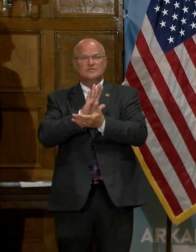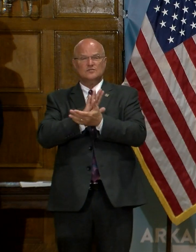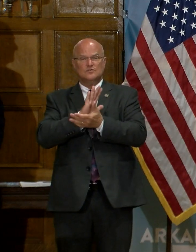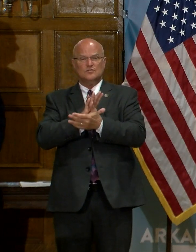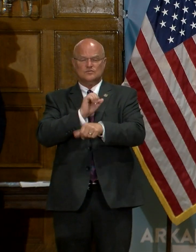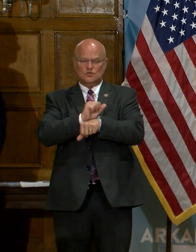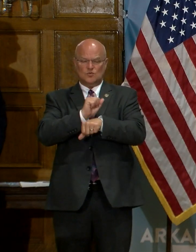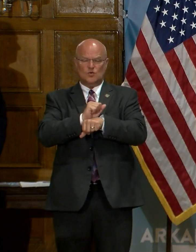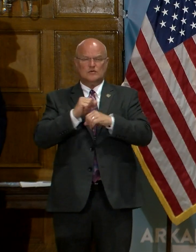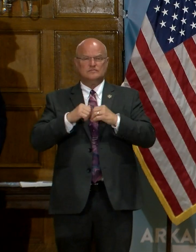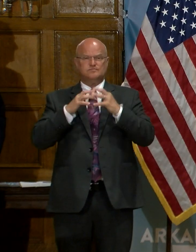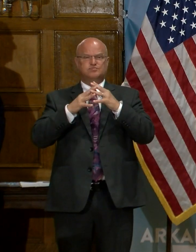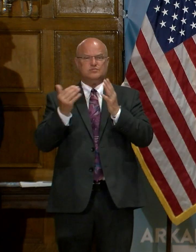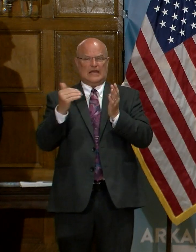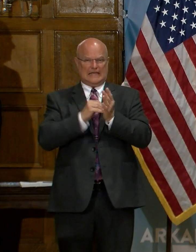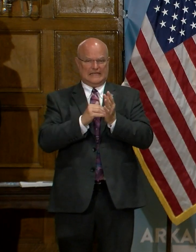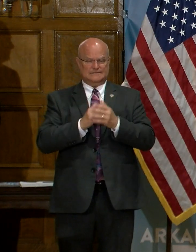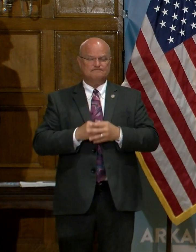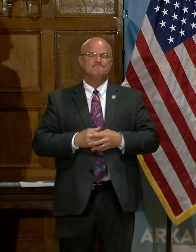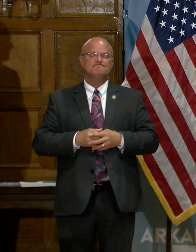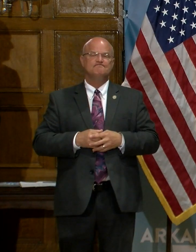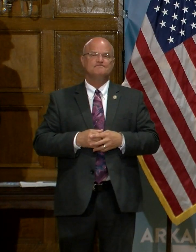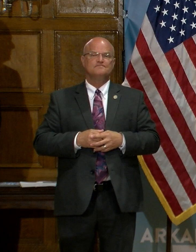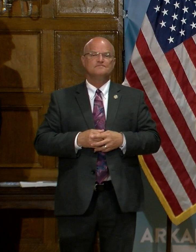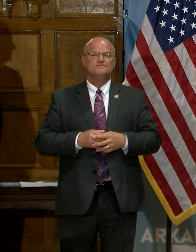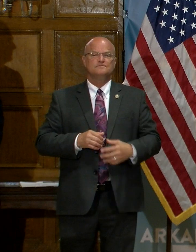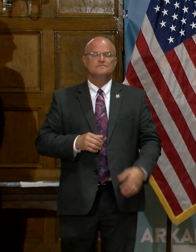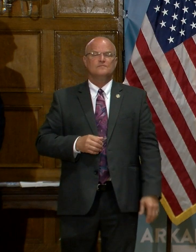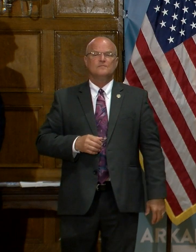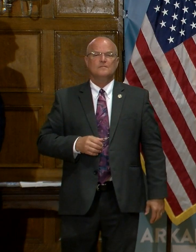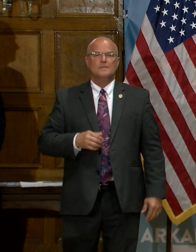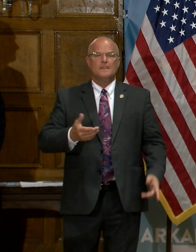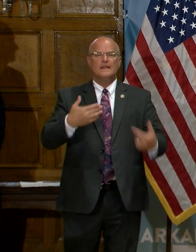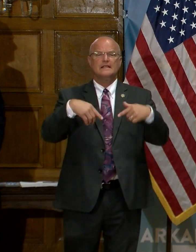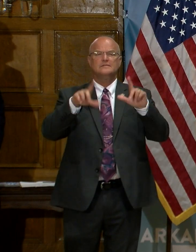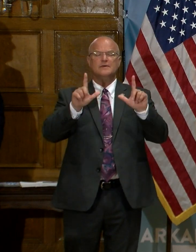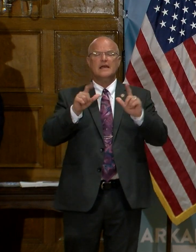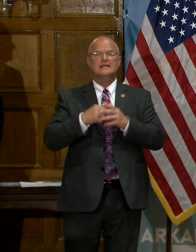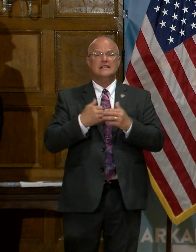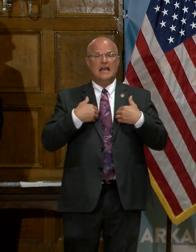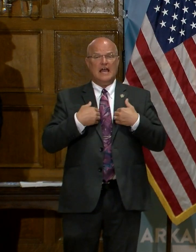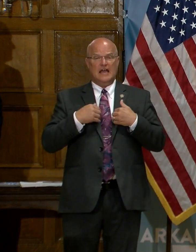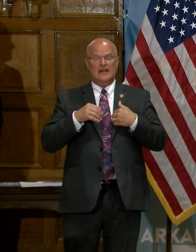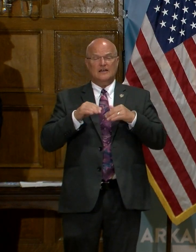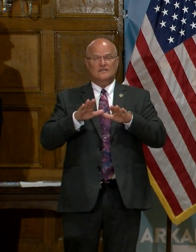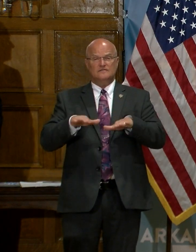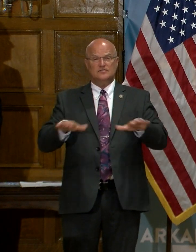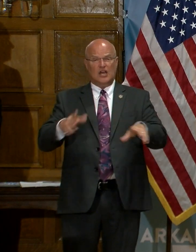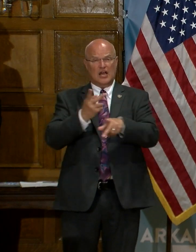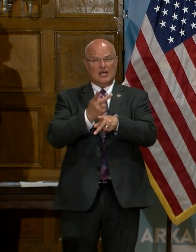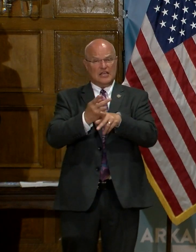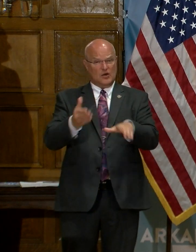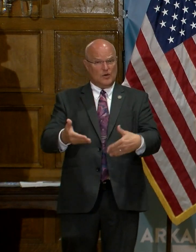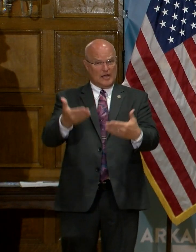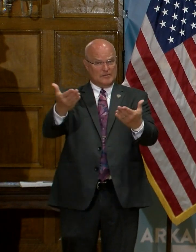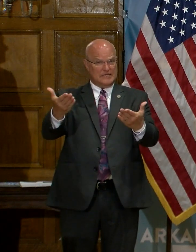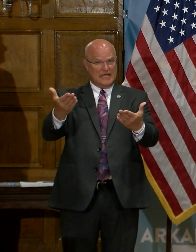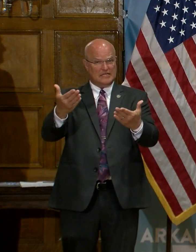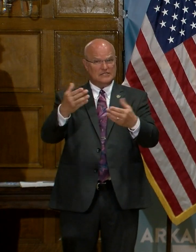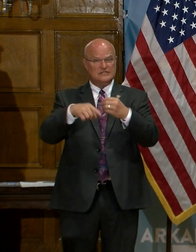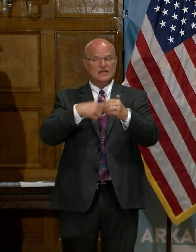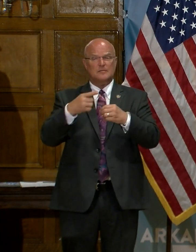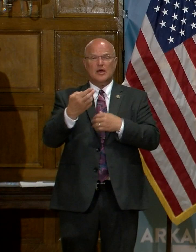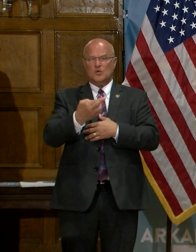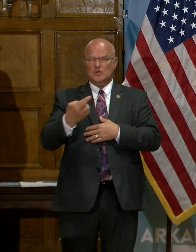beginning to work again in Arkansas in this new environment. If we look at the next page, we've got some childcare recommendations